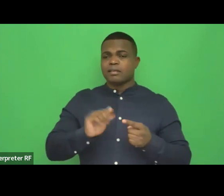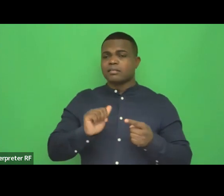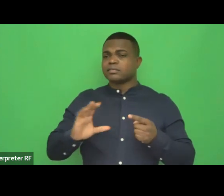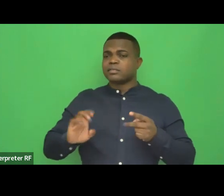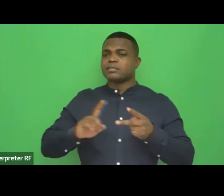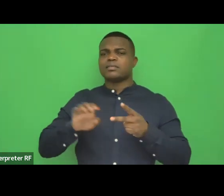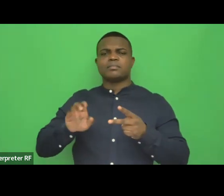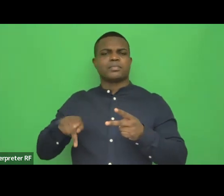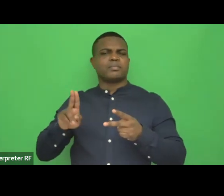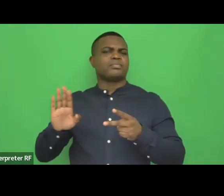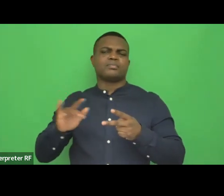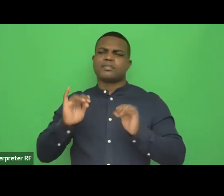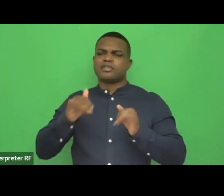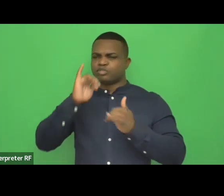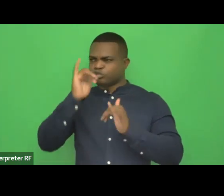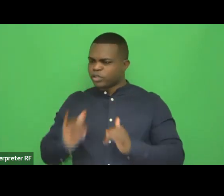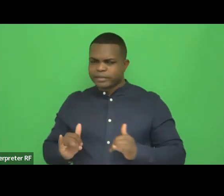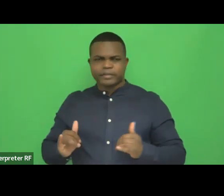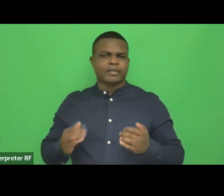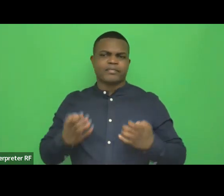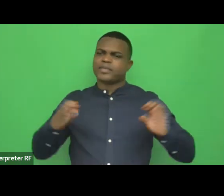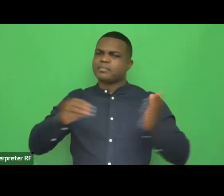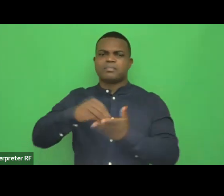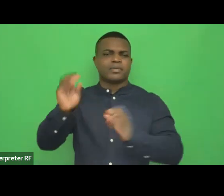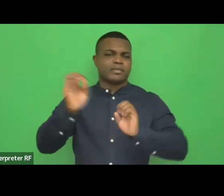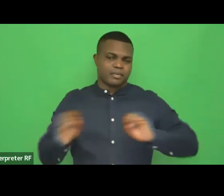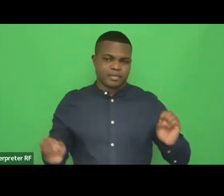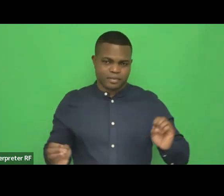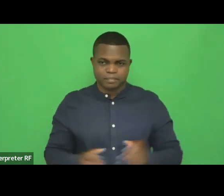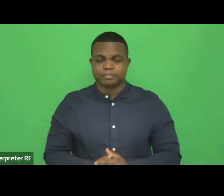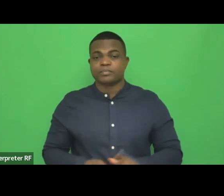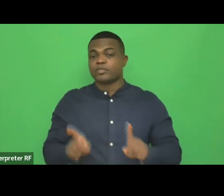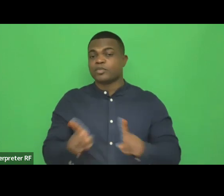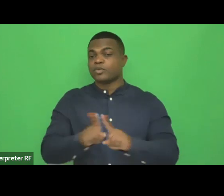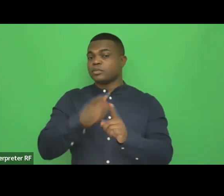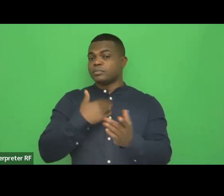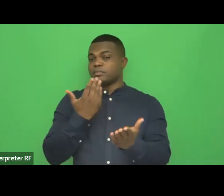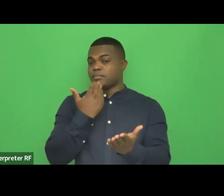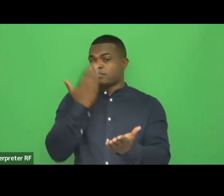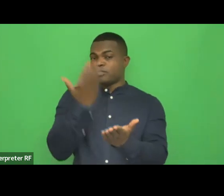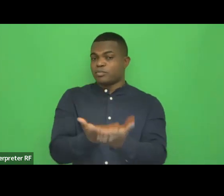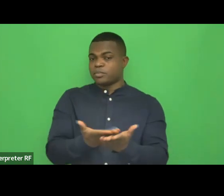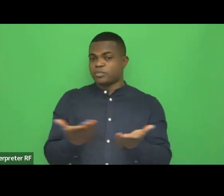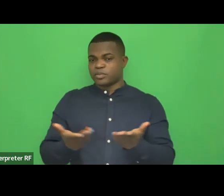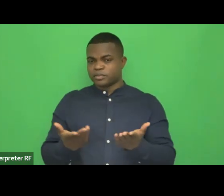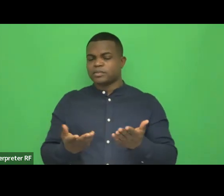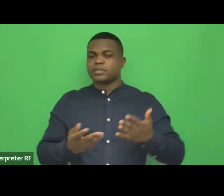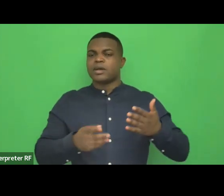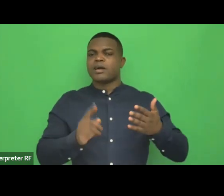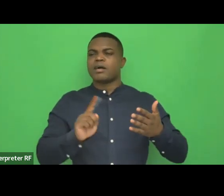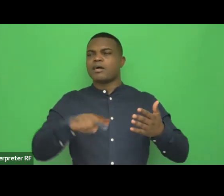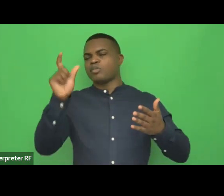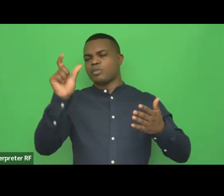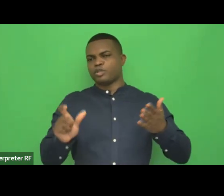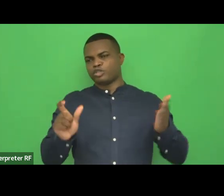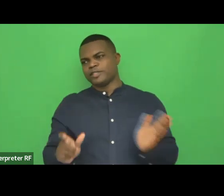just made live in this webinar. It's opened on the wrong screen, so I will just move to the right